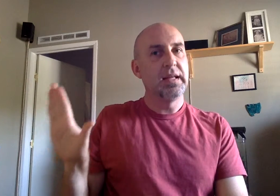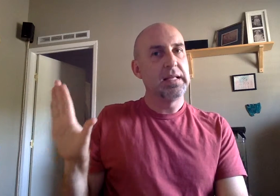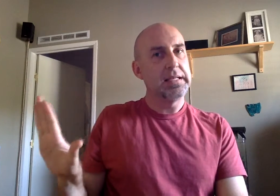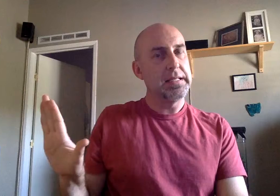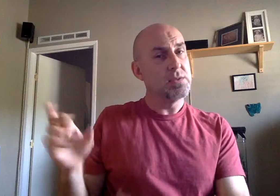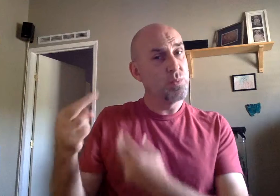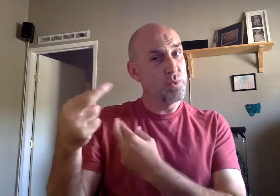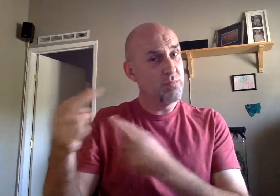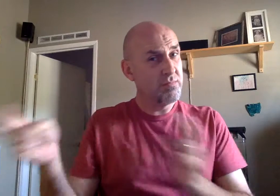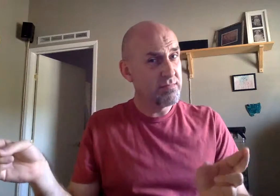In his room?